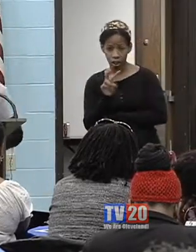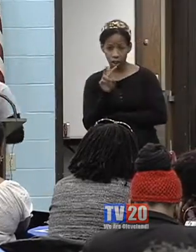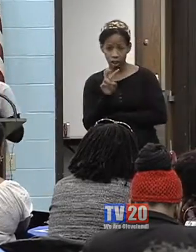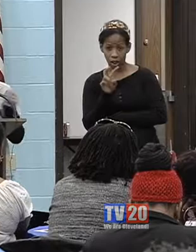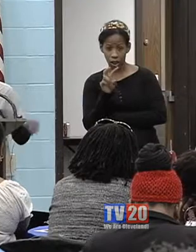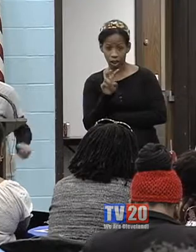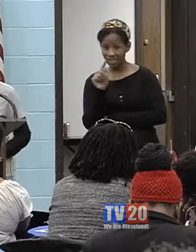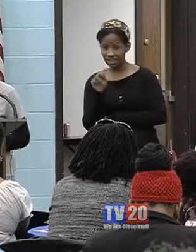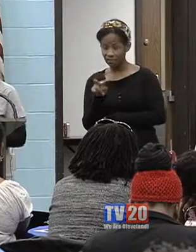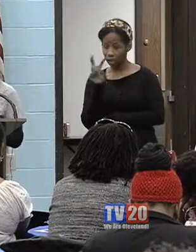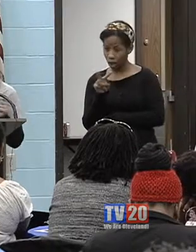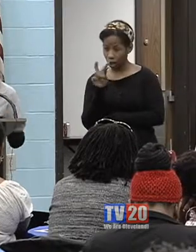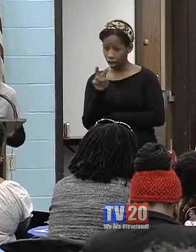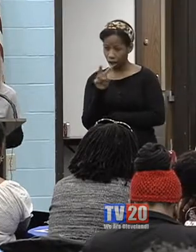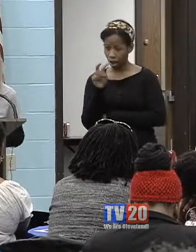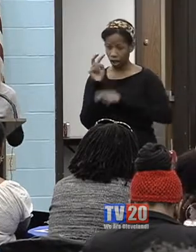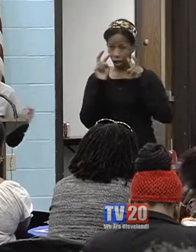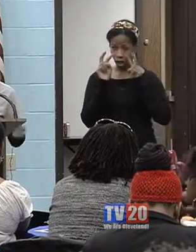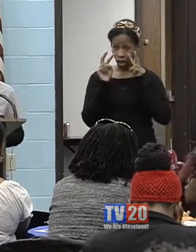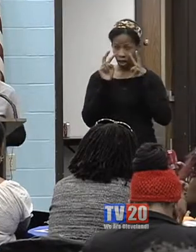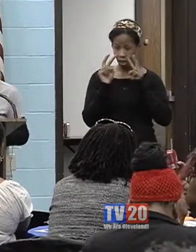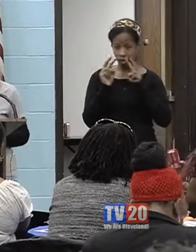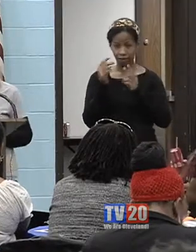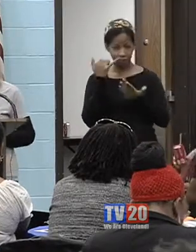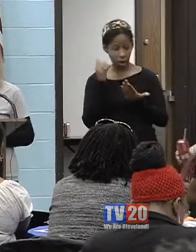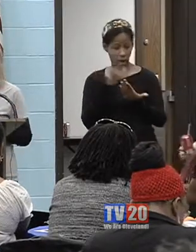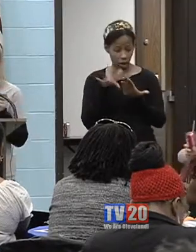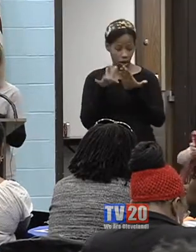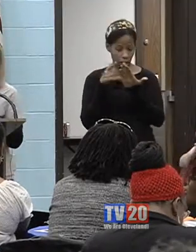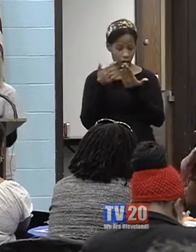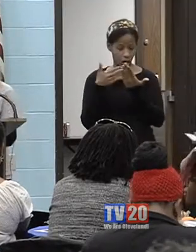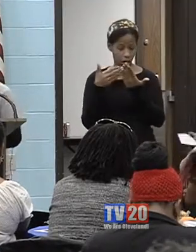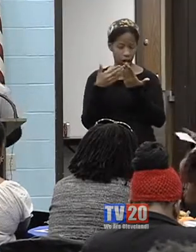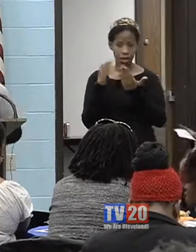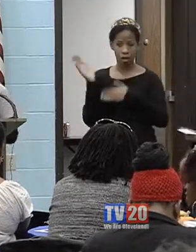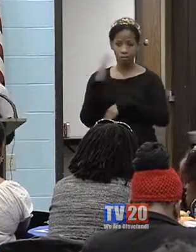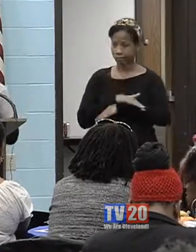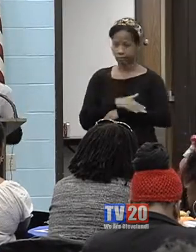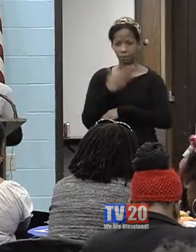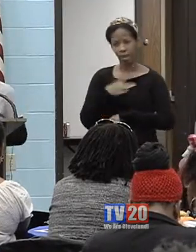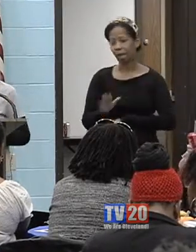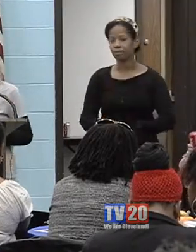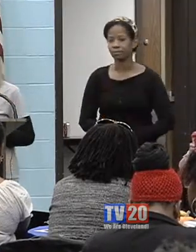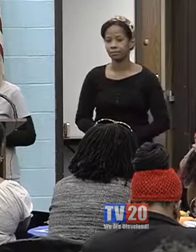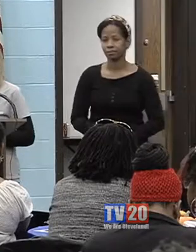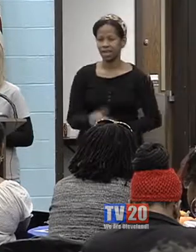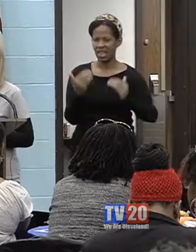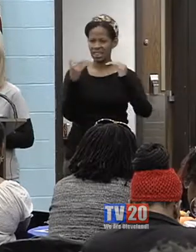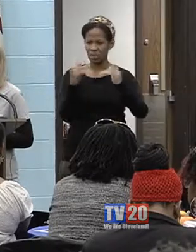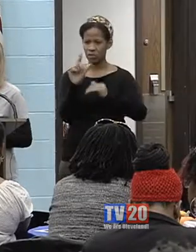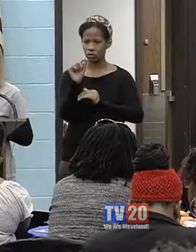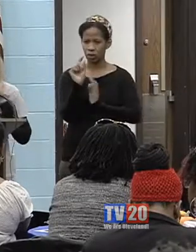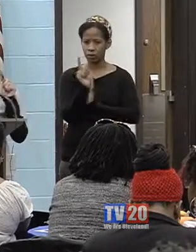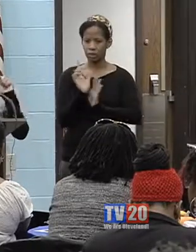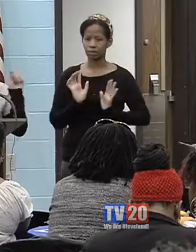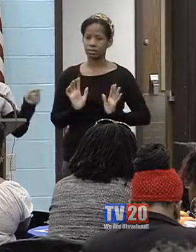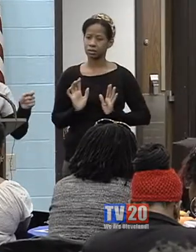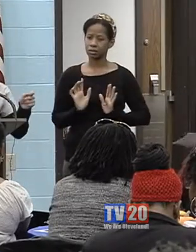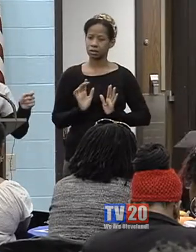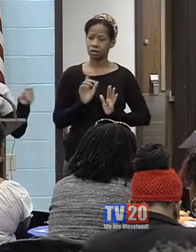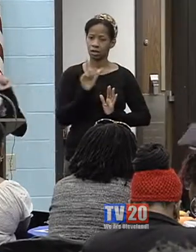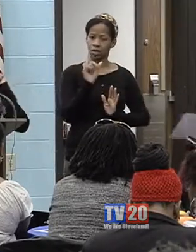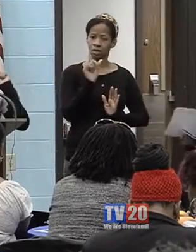television screen, computer screen, your iPhone, your Android. Do the 20-20-20 method.